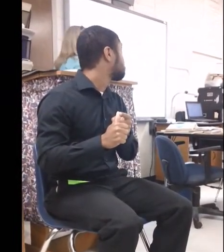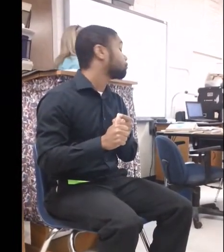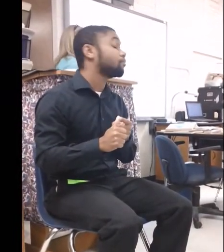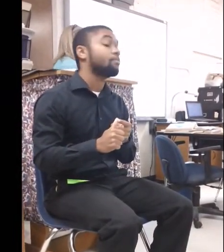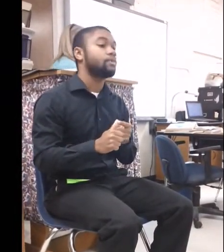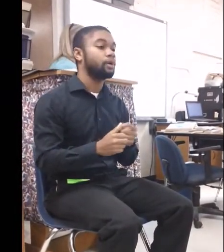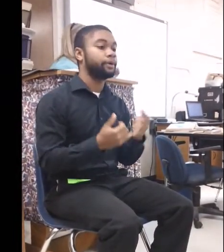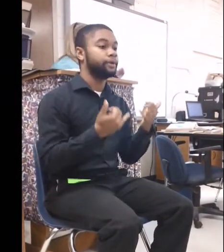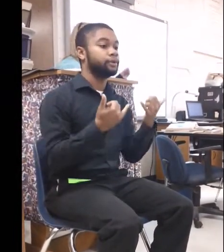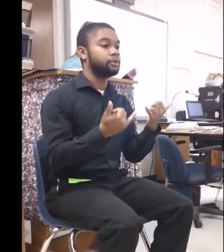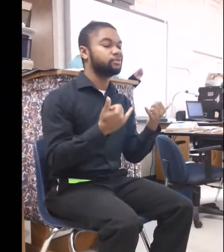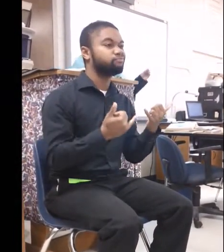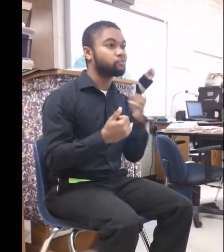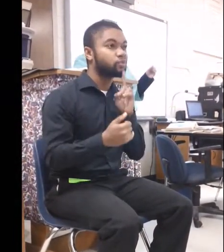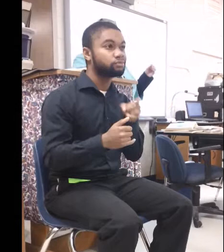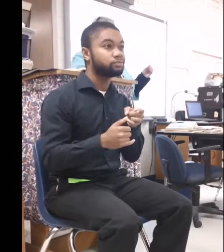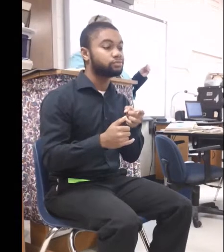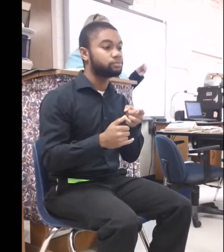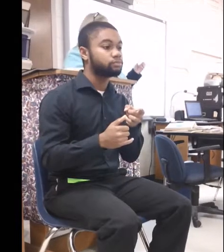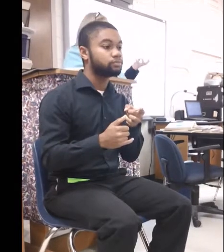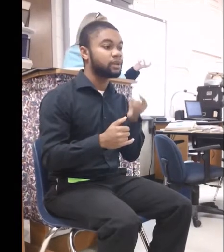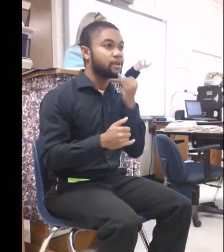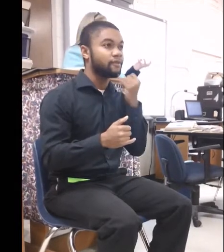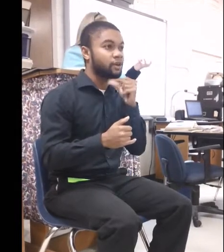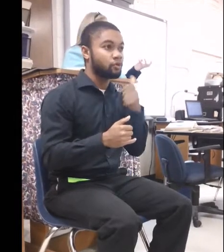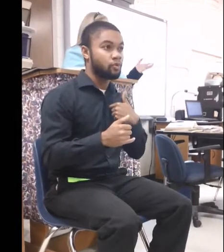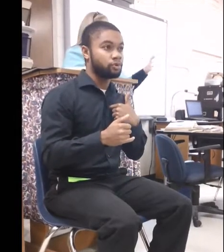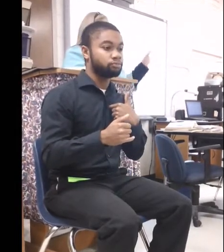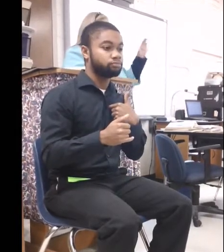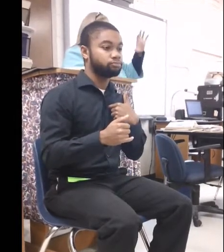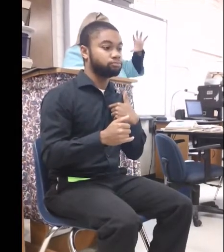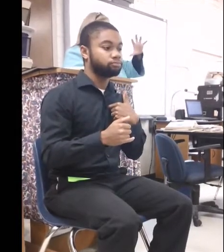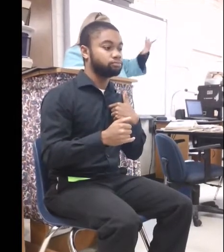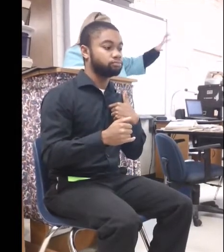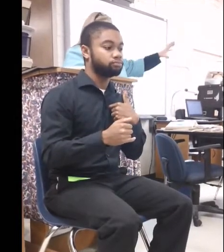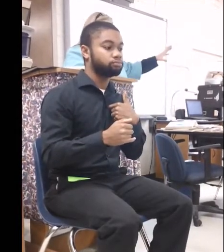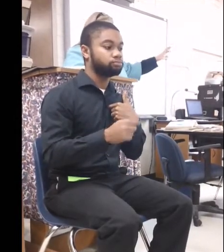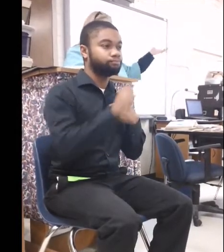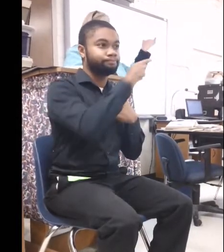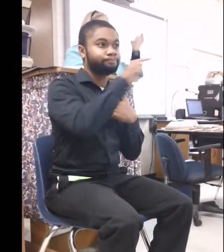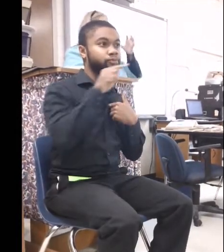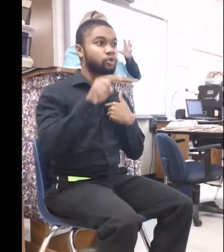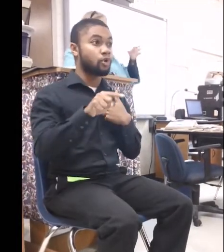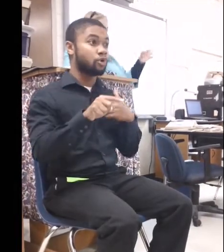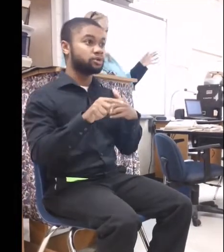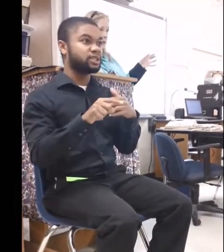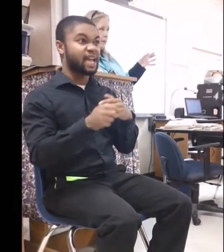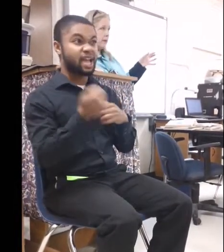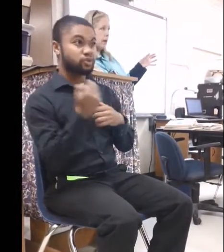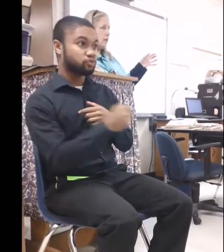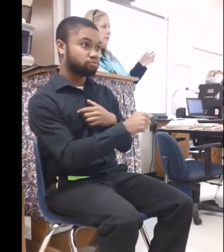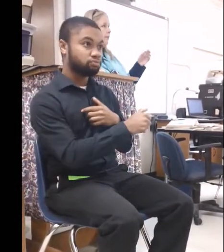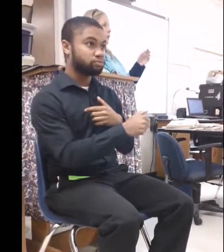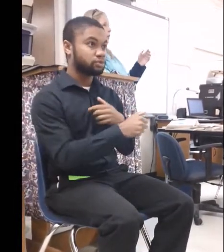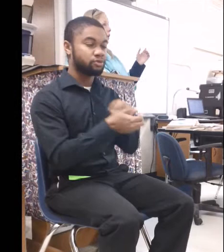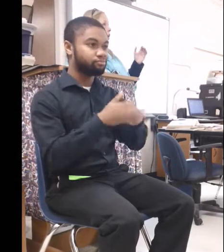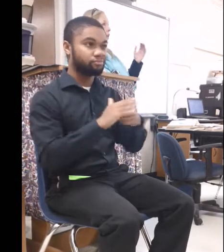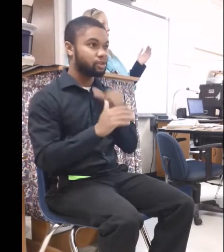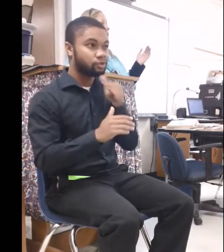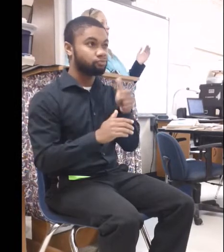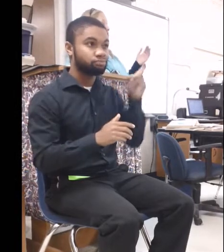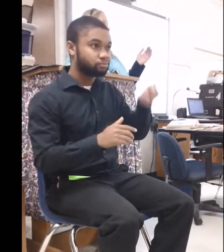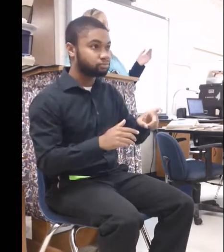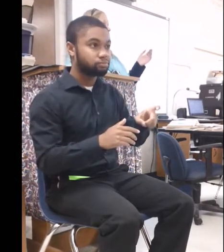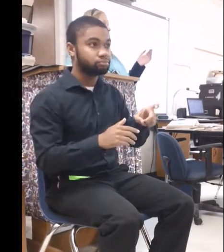Now, really and truly, if you don't want to cross cancel, you don't have to. You can multiply all the top times top and all the bottom times the bottom